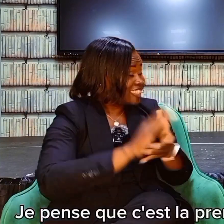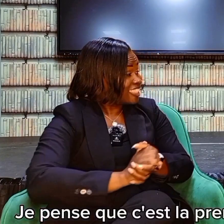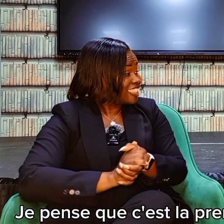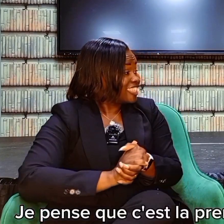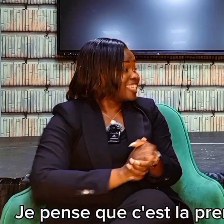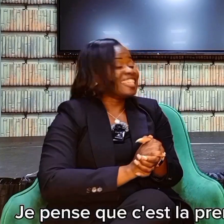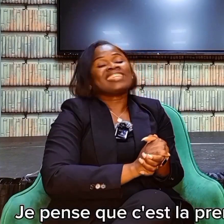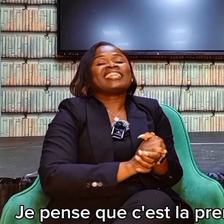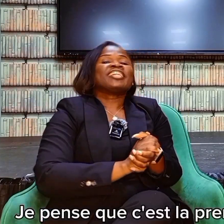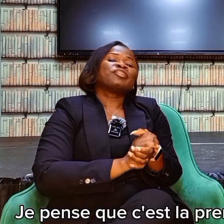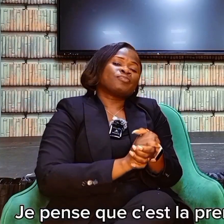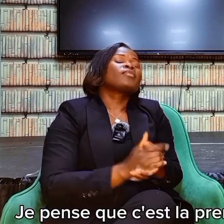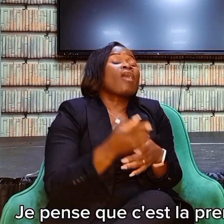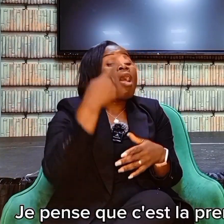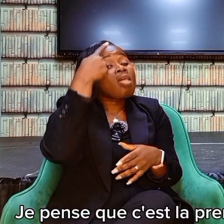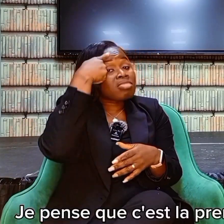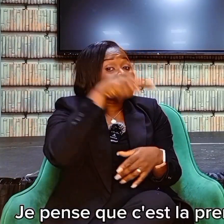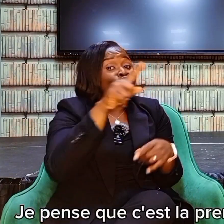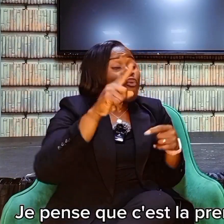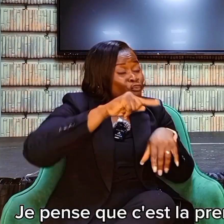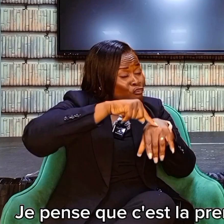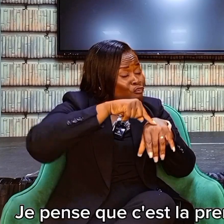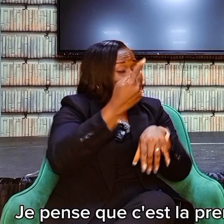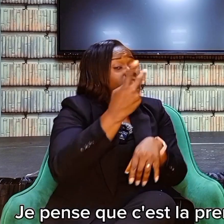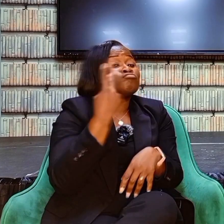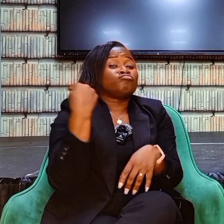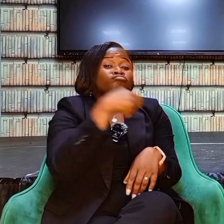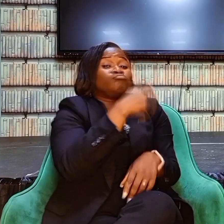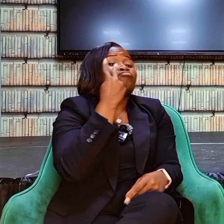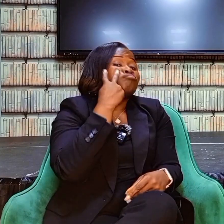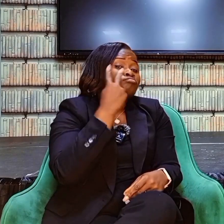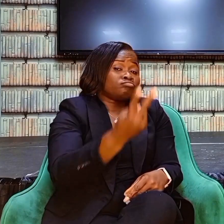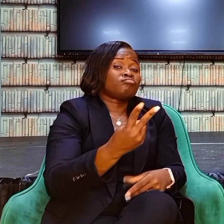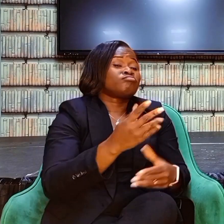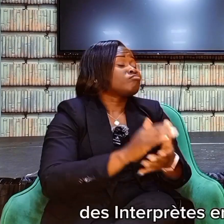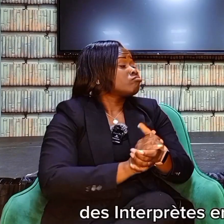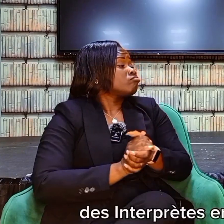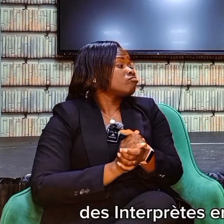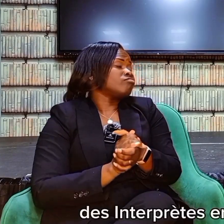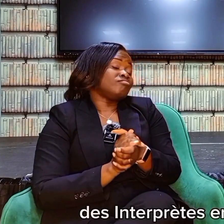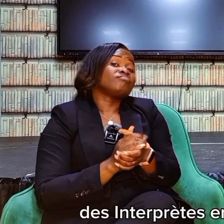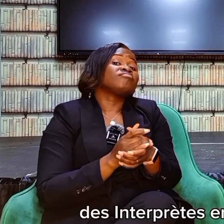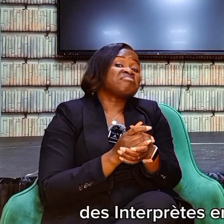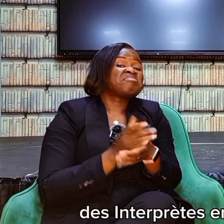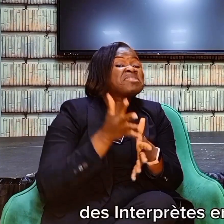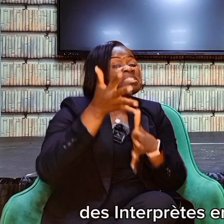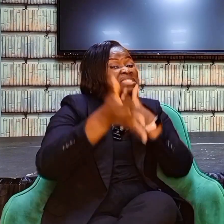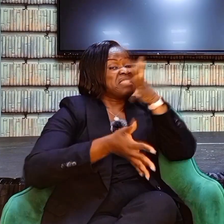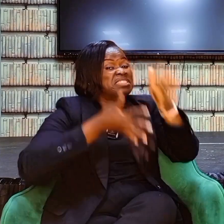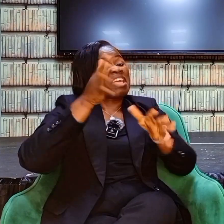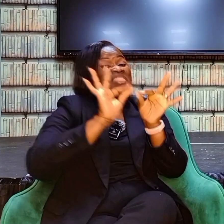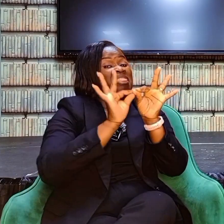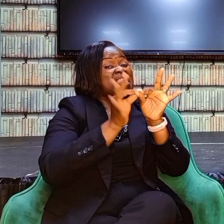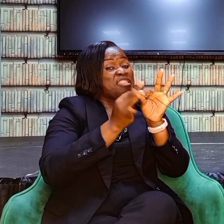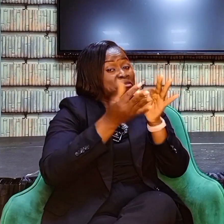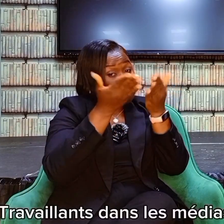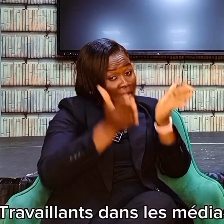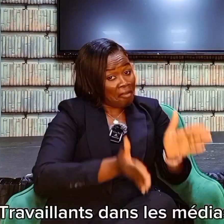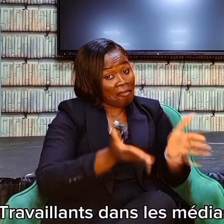I think this is the first time we have seen sign language interpreters